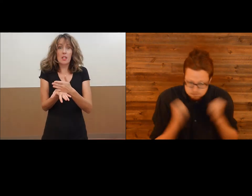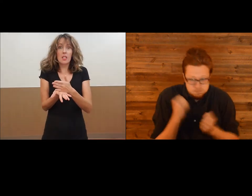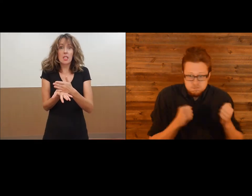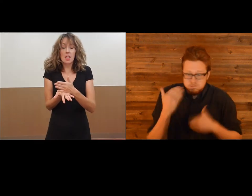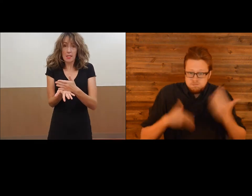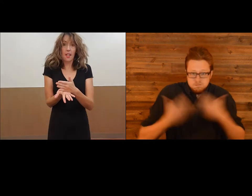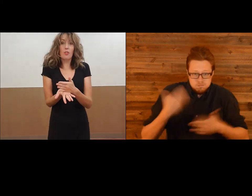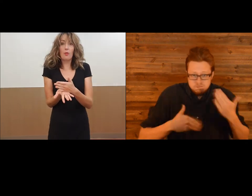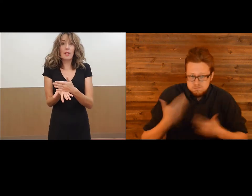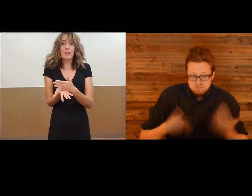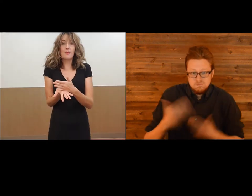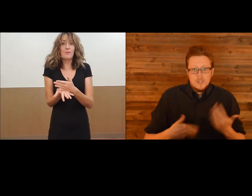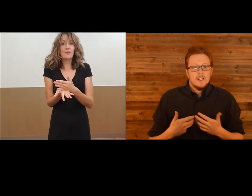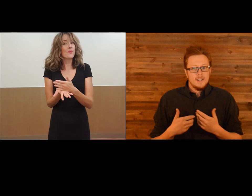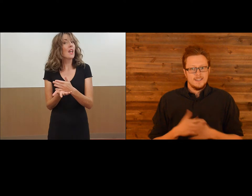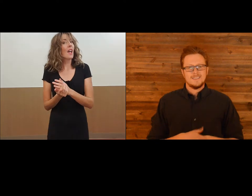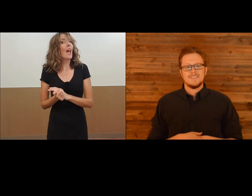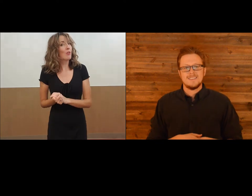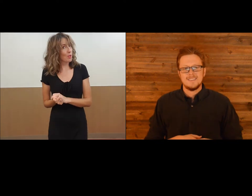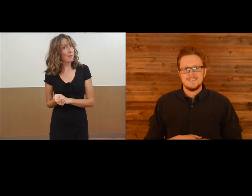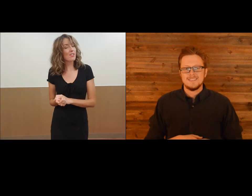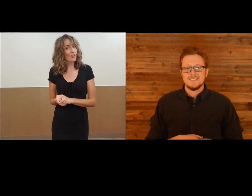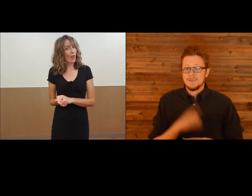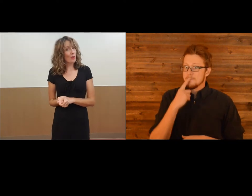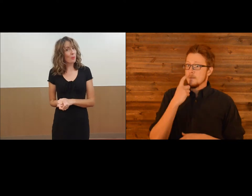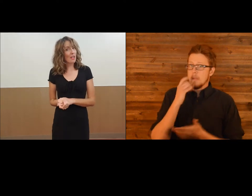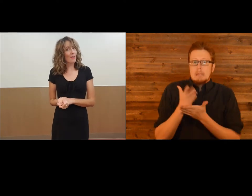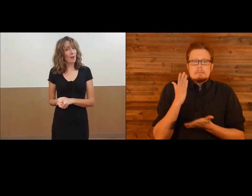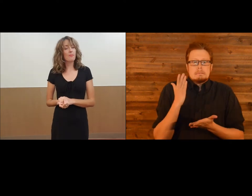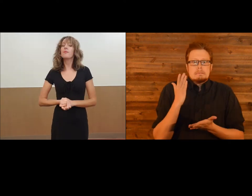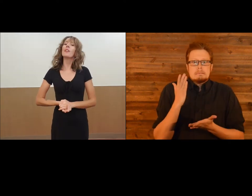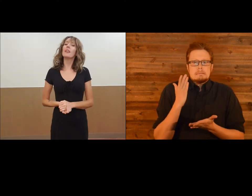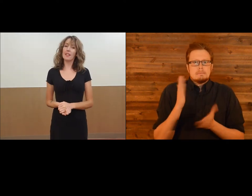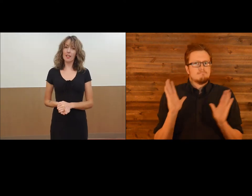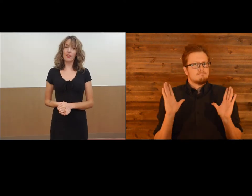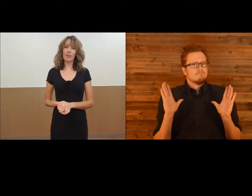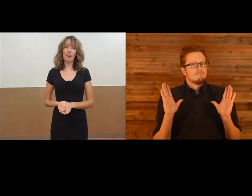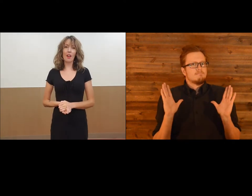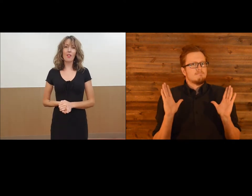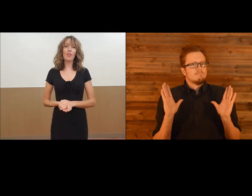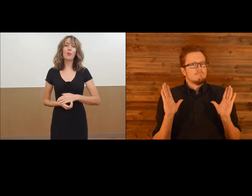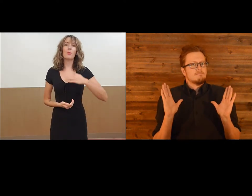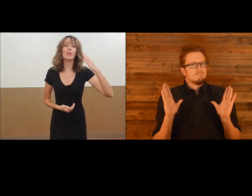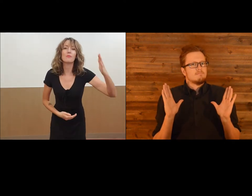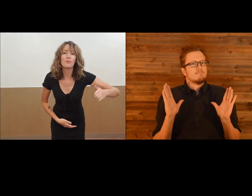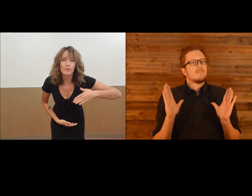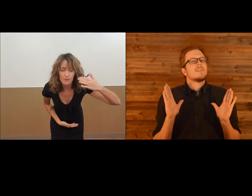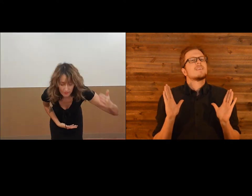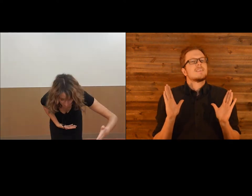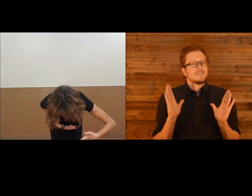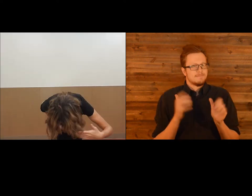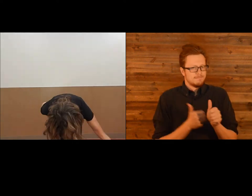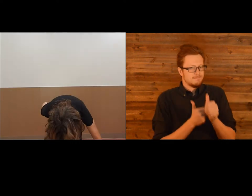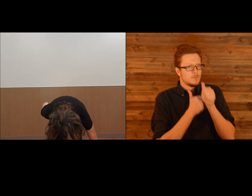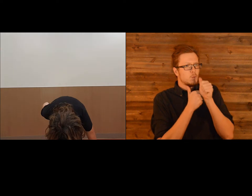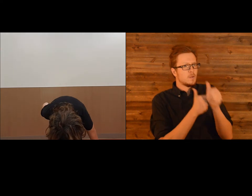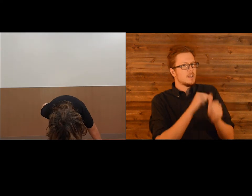stop, says the red. And we must all obey them. Even the queen.